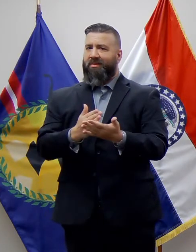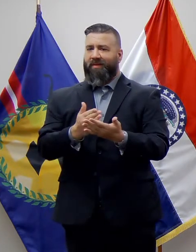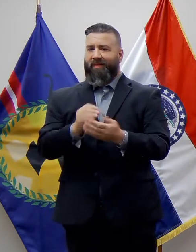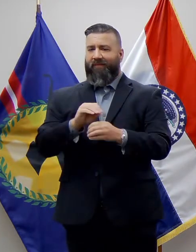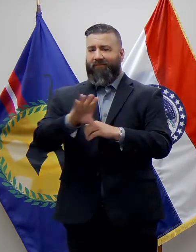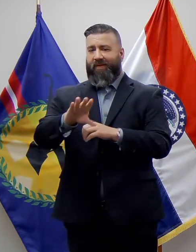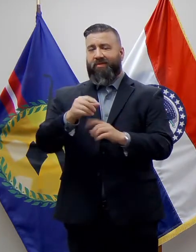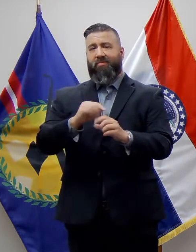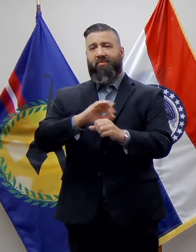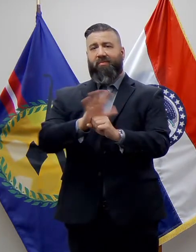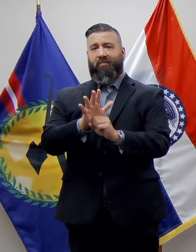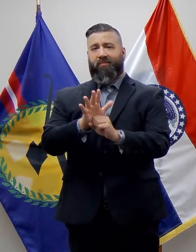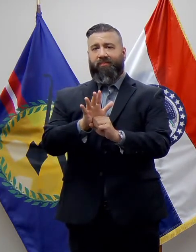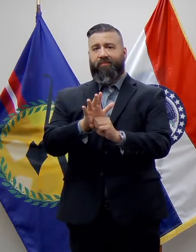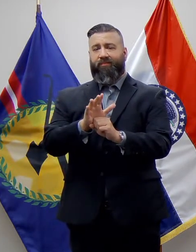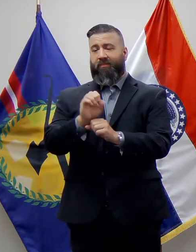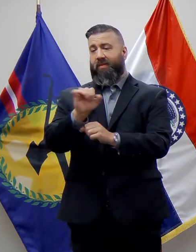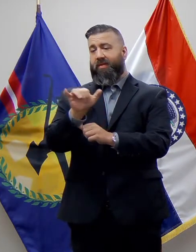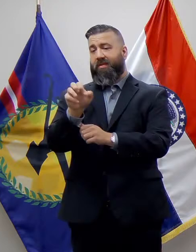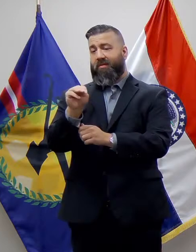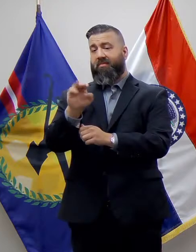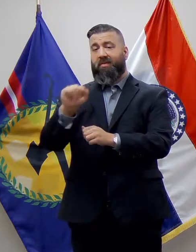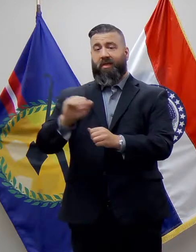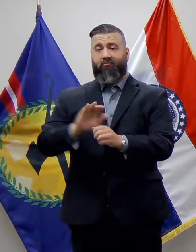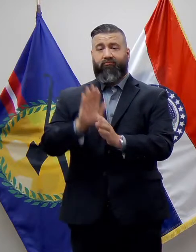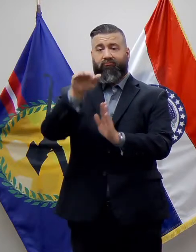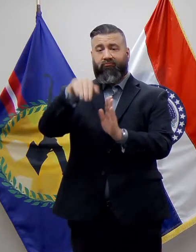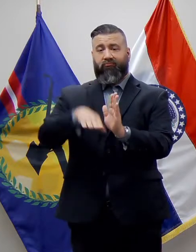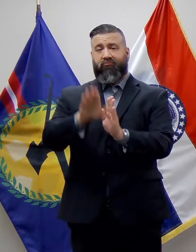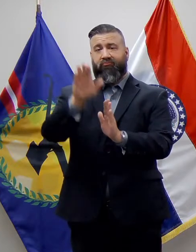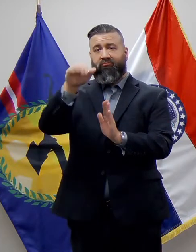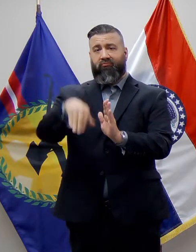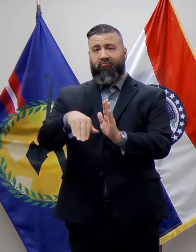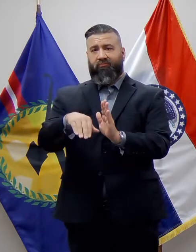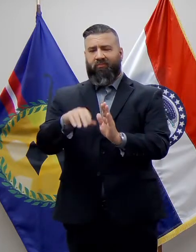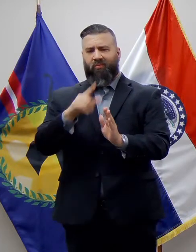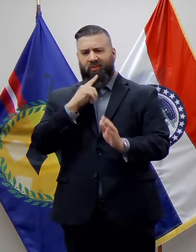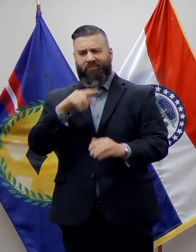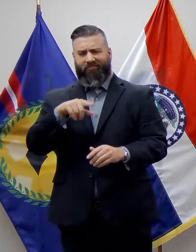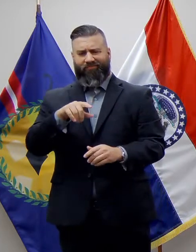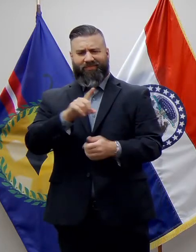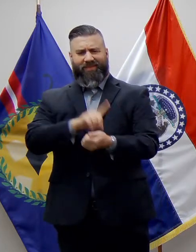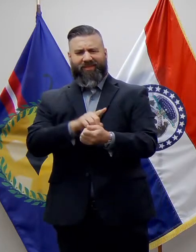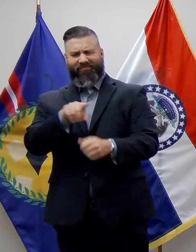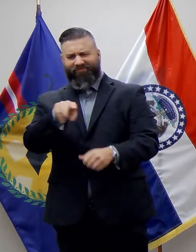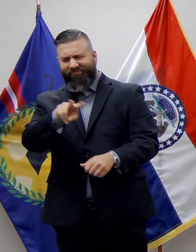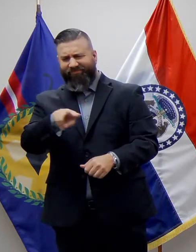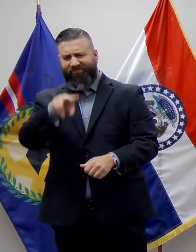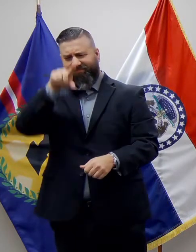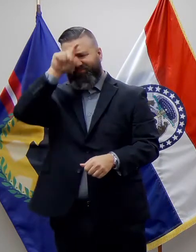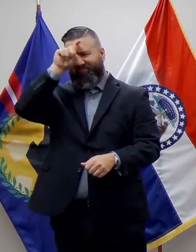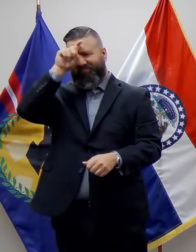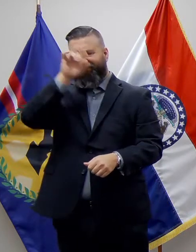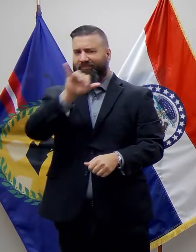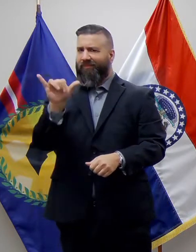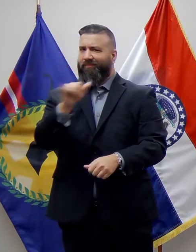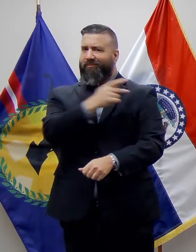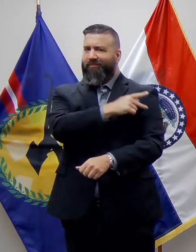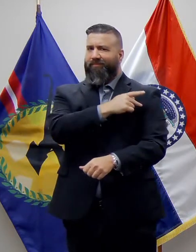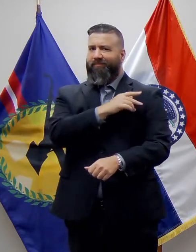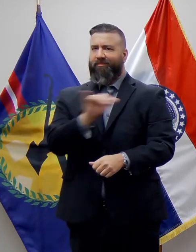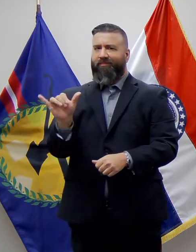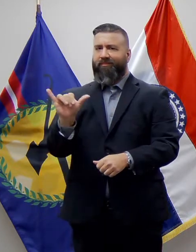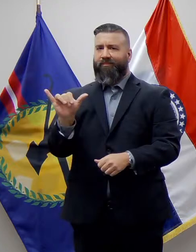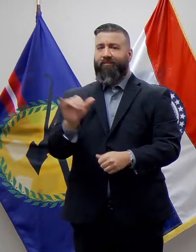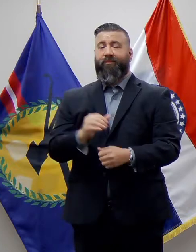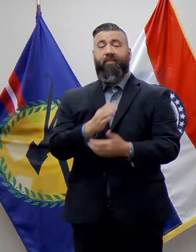and the symptoms can ebb and flow, vexing doctors and frustrating patients. Some patients are in such pain they